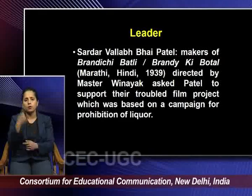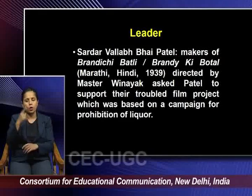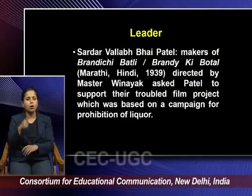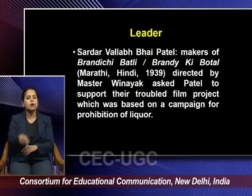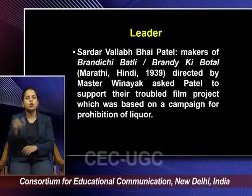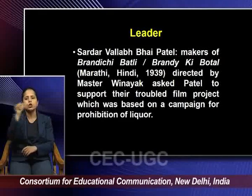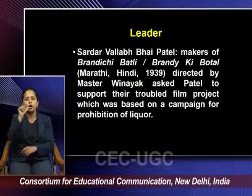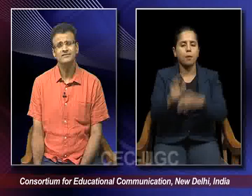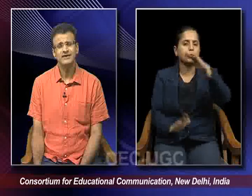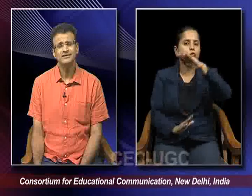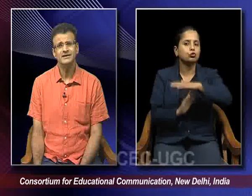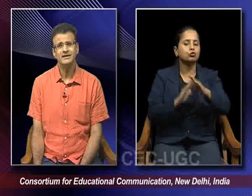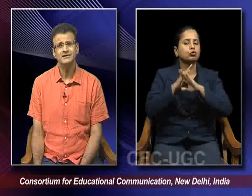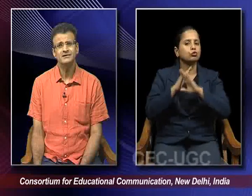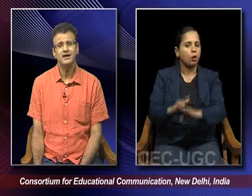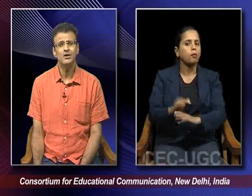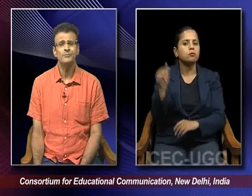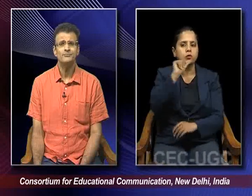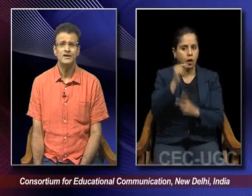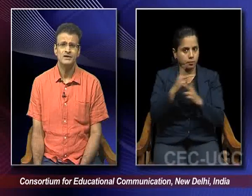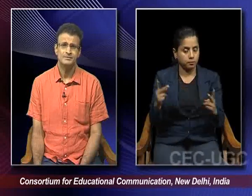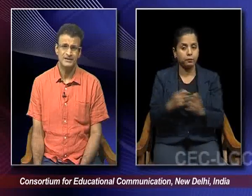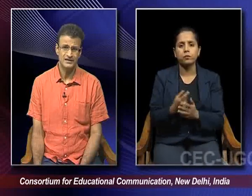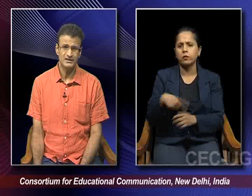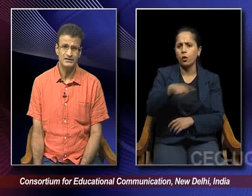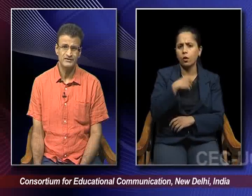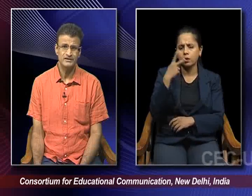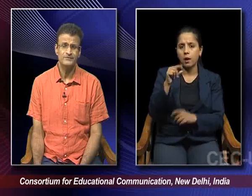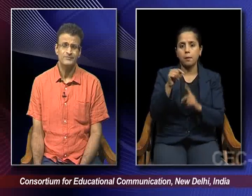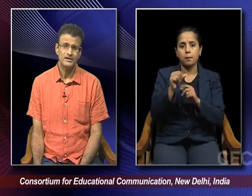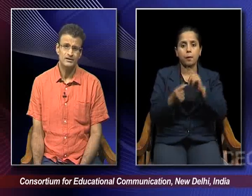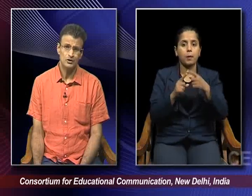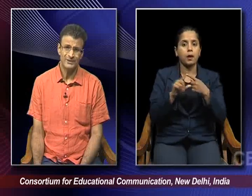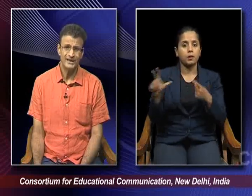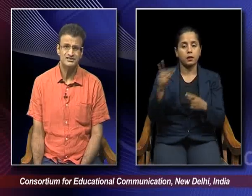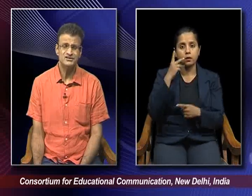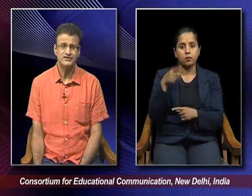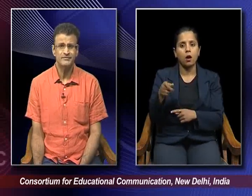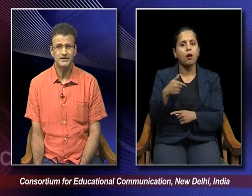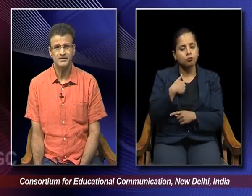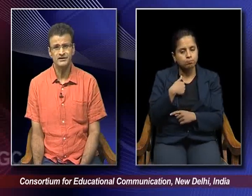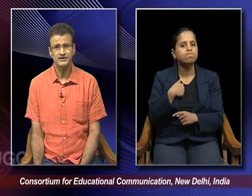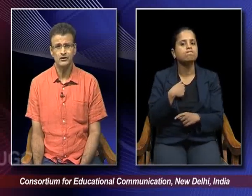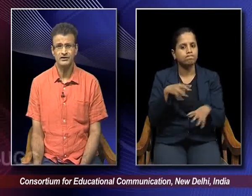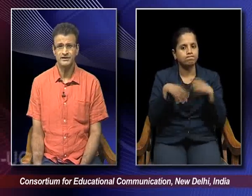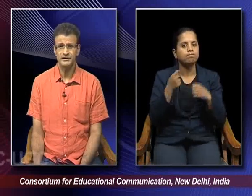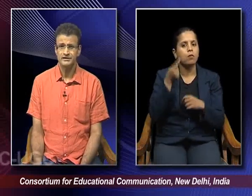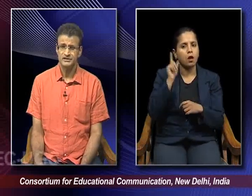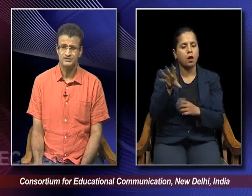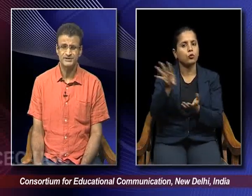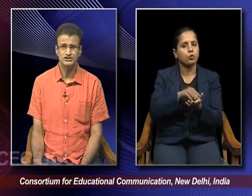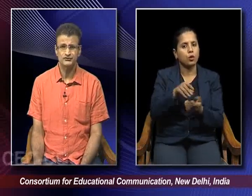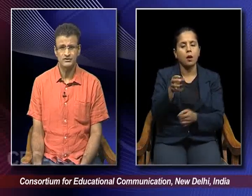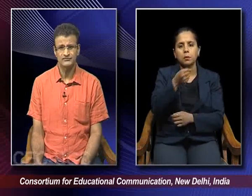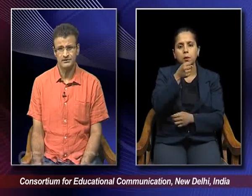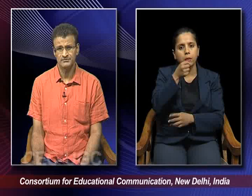liquor. And we find that how Patel in a way obliged the filmmaker. He recorded a